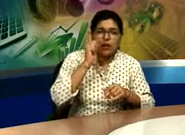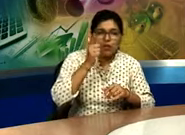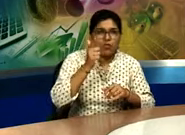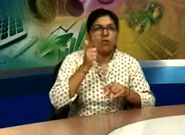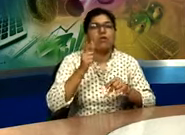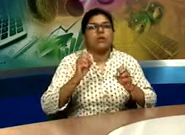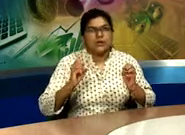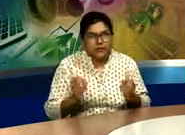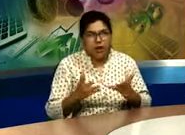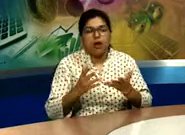struggled